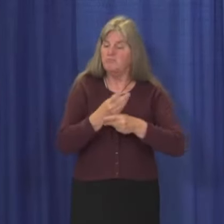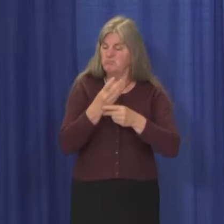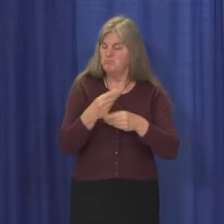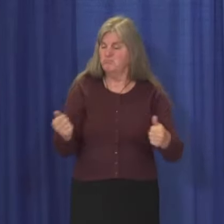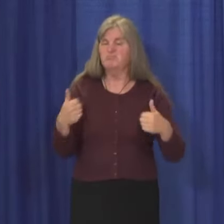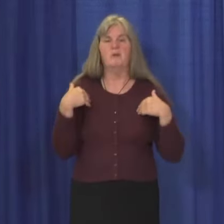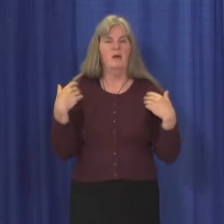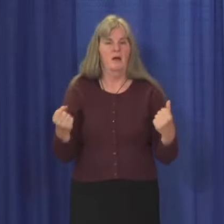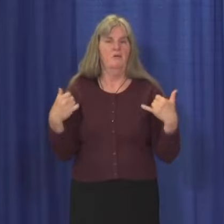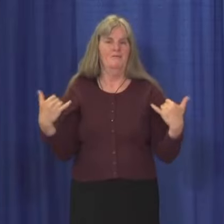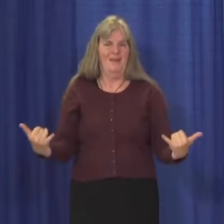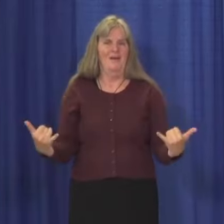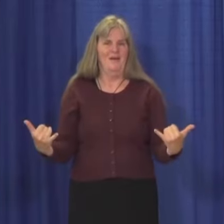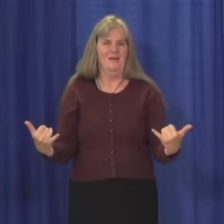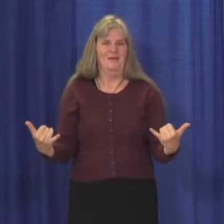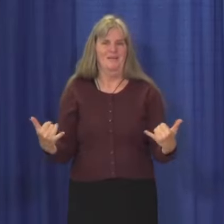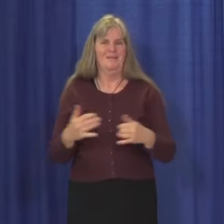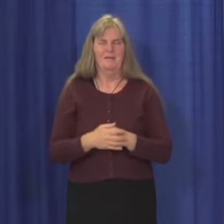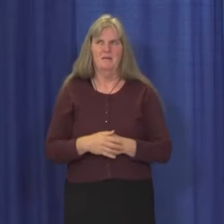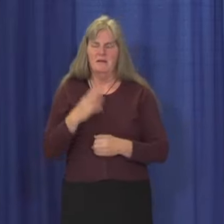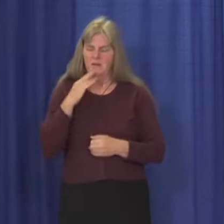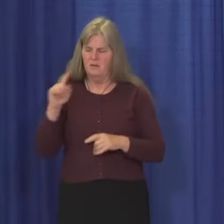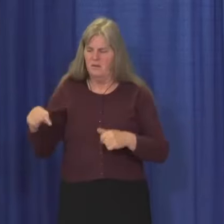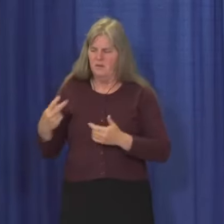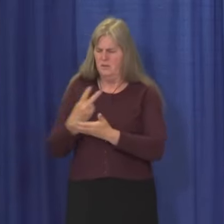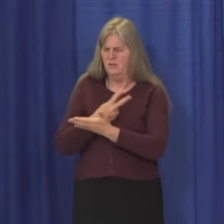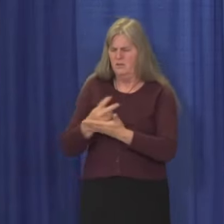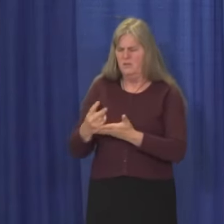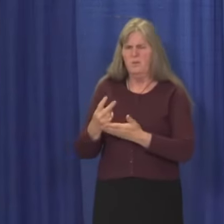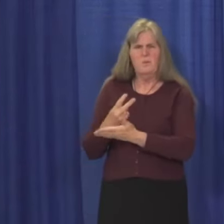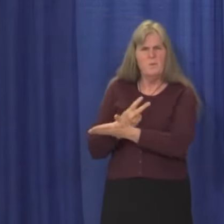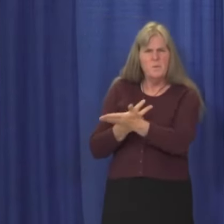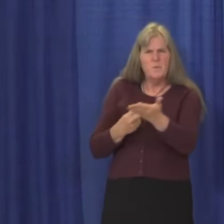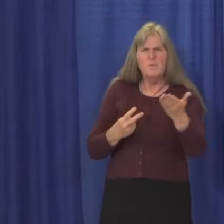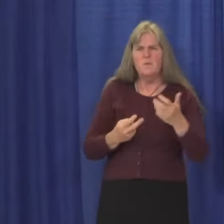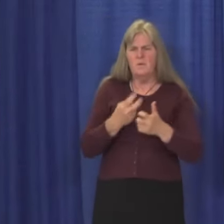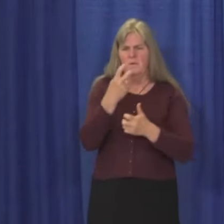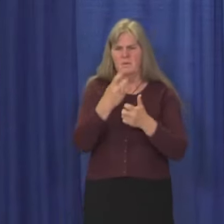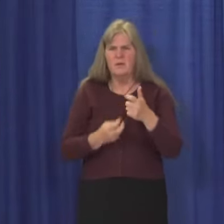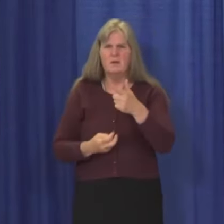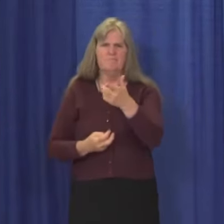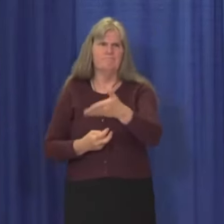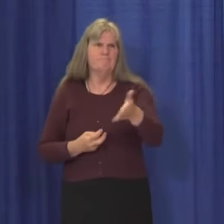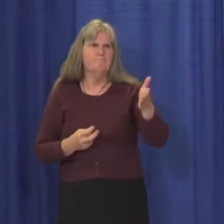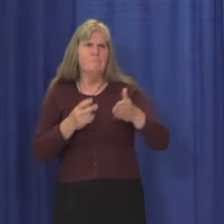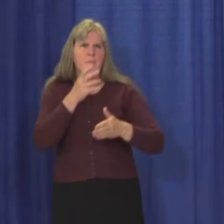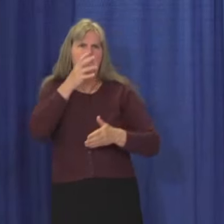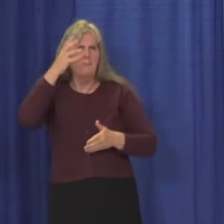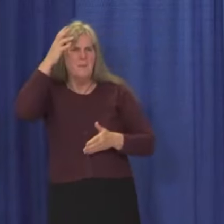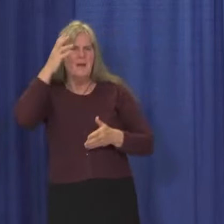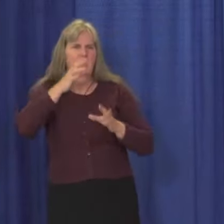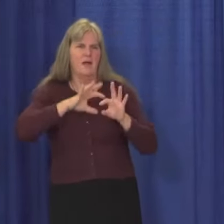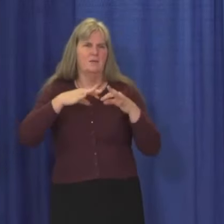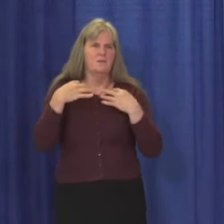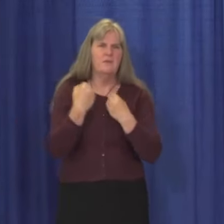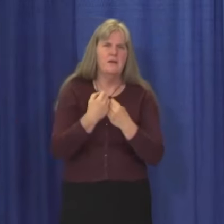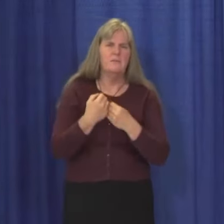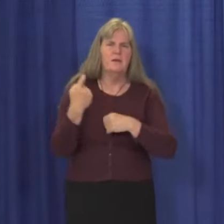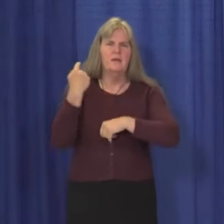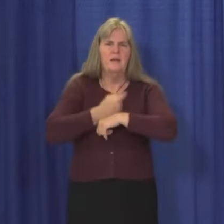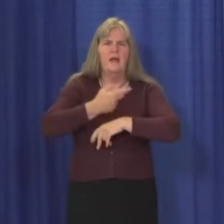recovered. I know that these past 2 weeks have been increasingly difficult for parents, families, and daycare